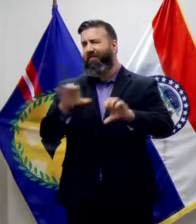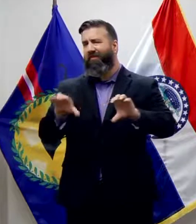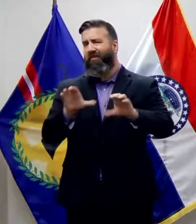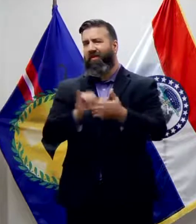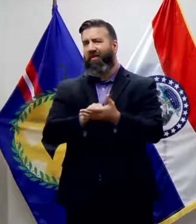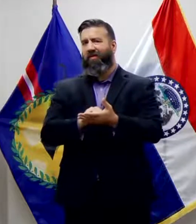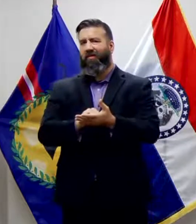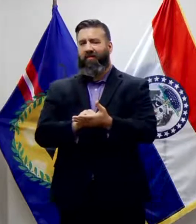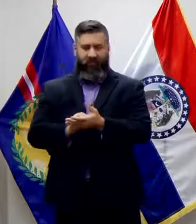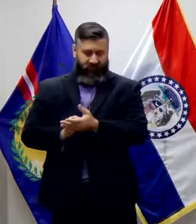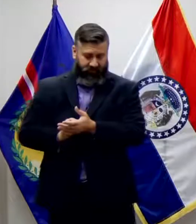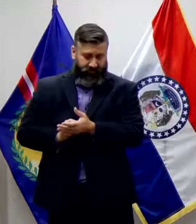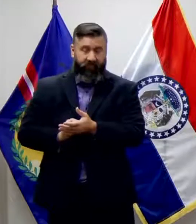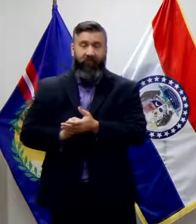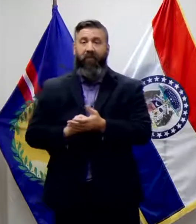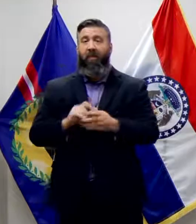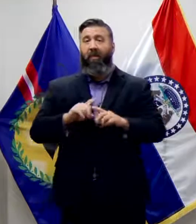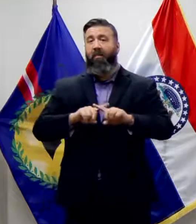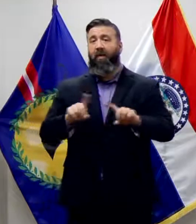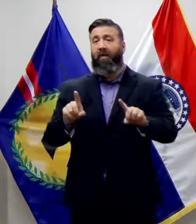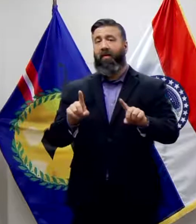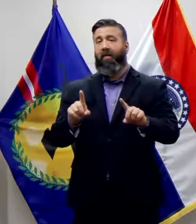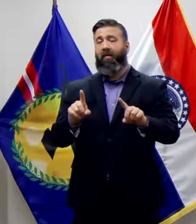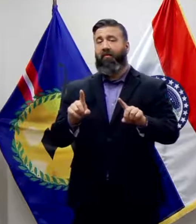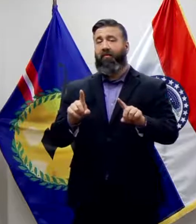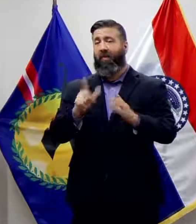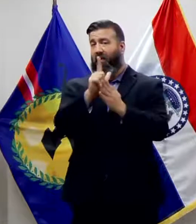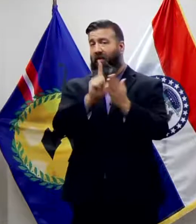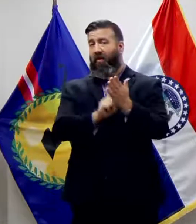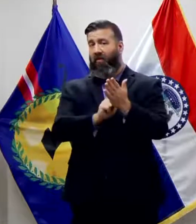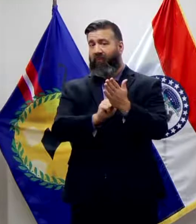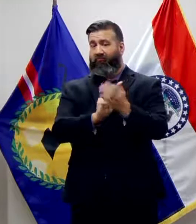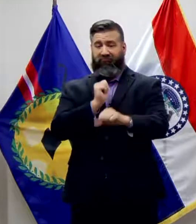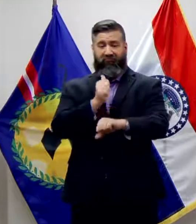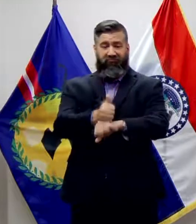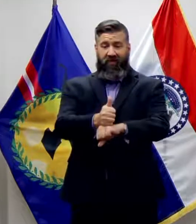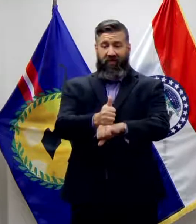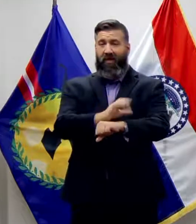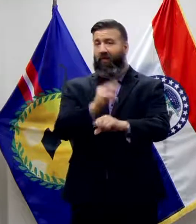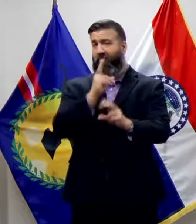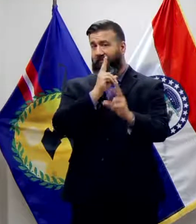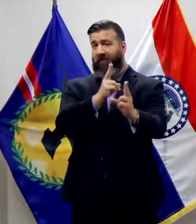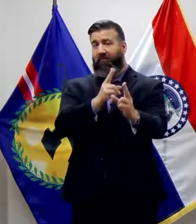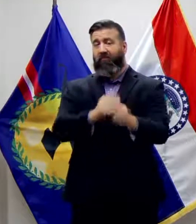that, but the ordinance was in effect and it was honored.